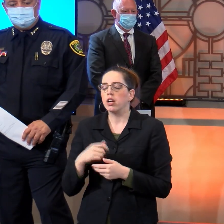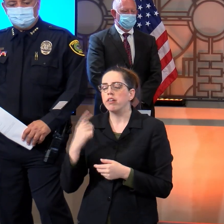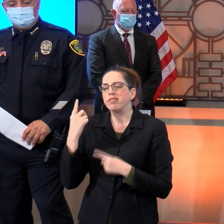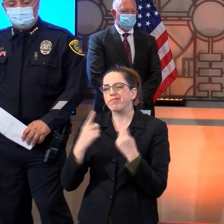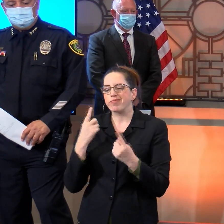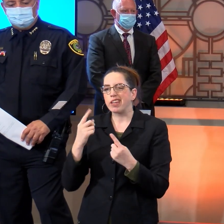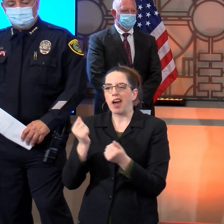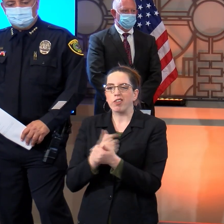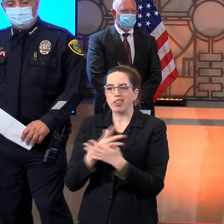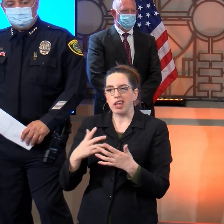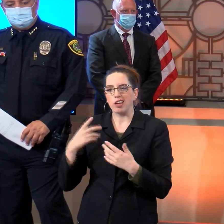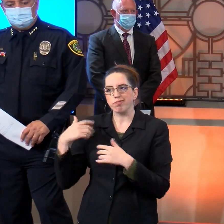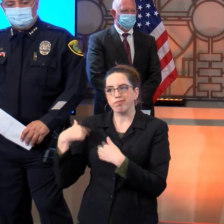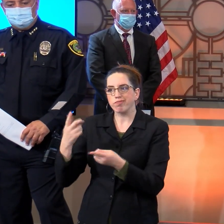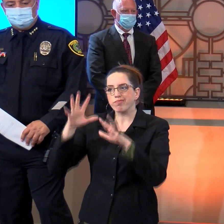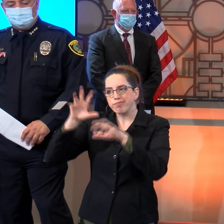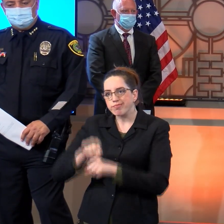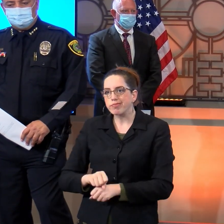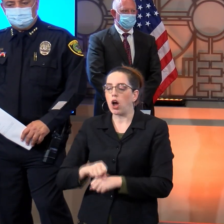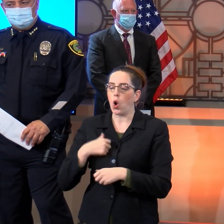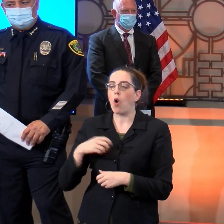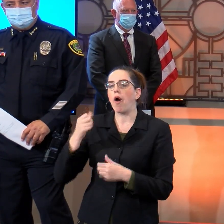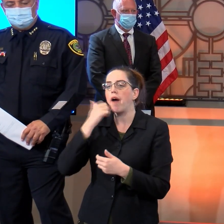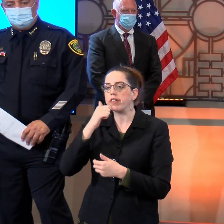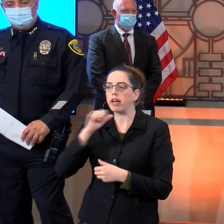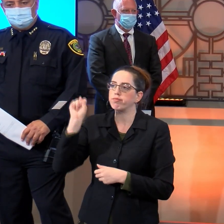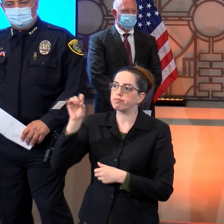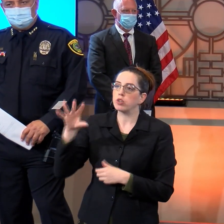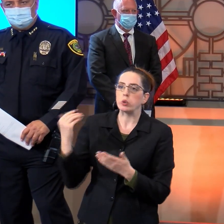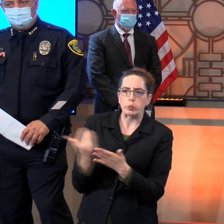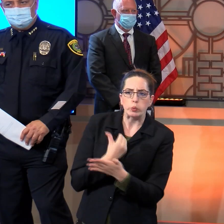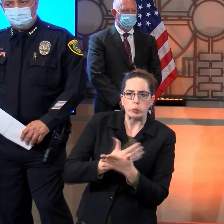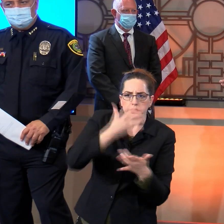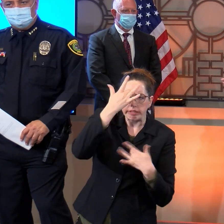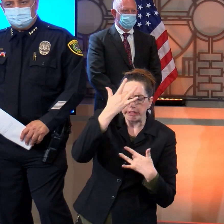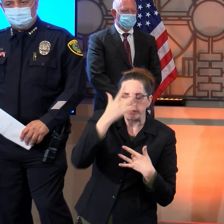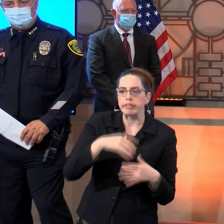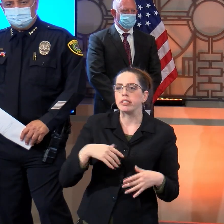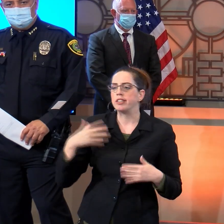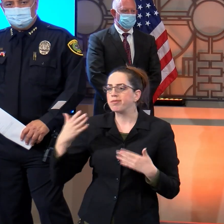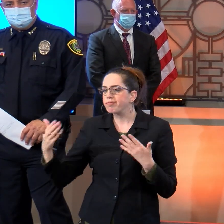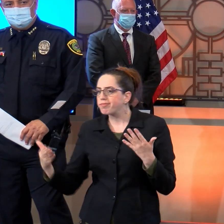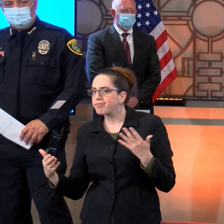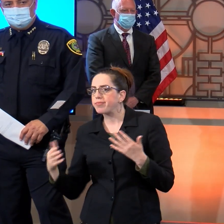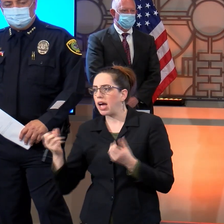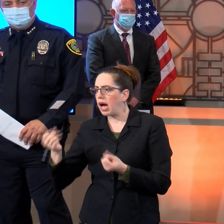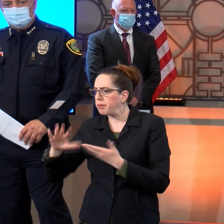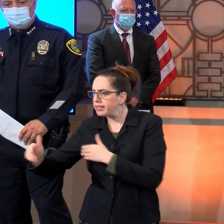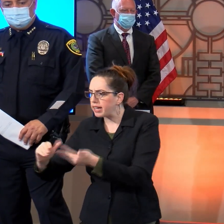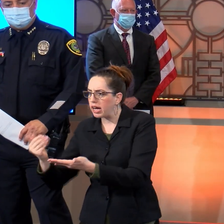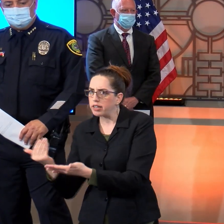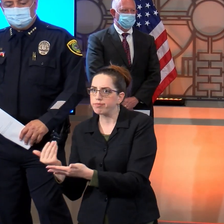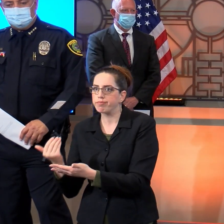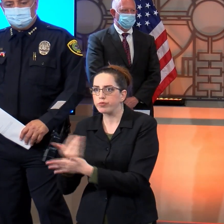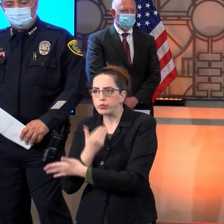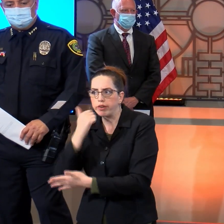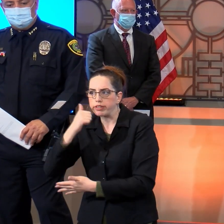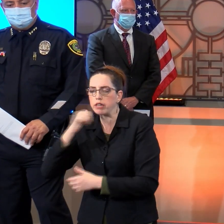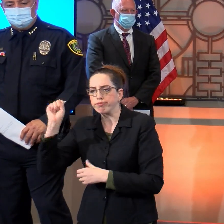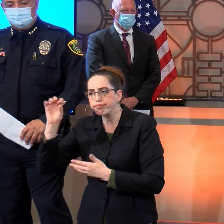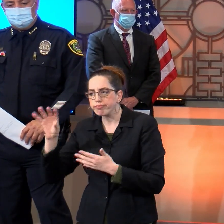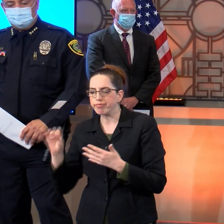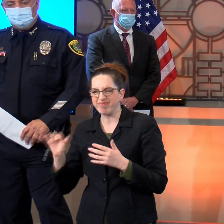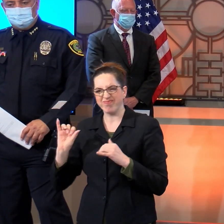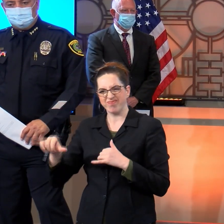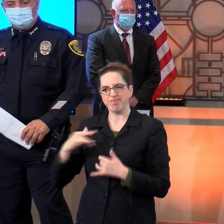the things that you're used to seeing now, the number of new cases a day, all the way through to the number of deaths. But I think the